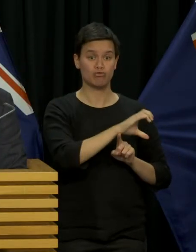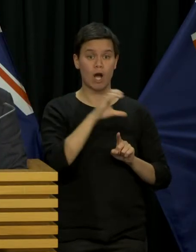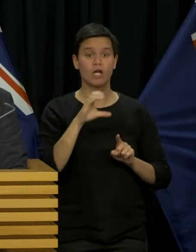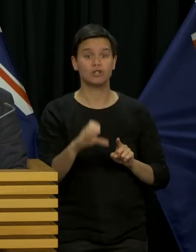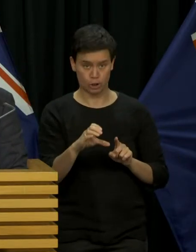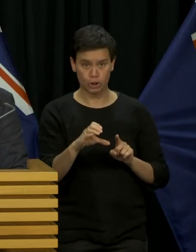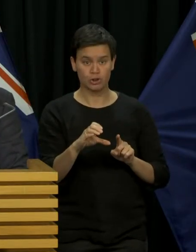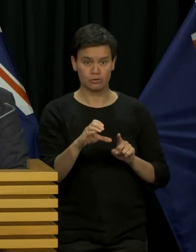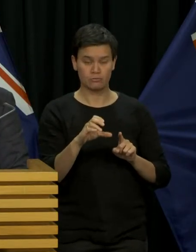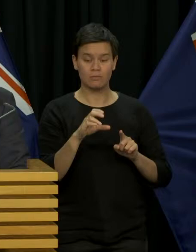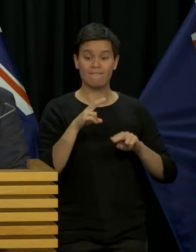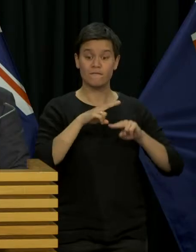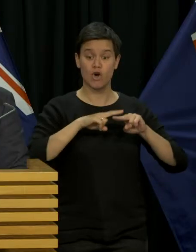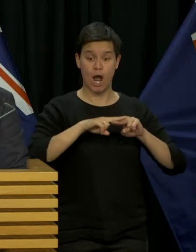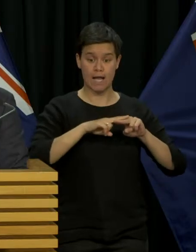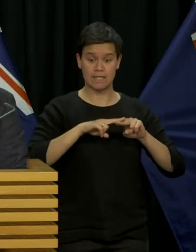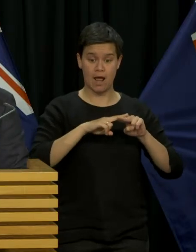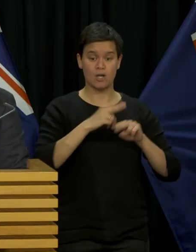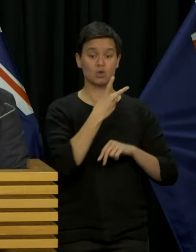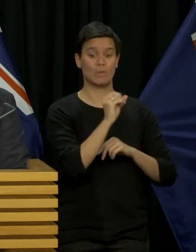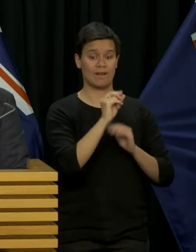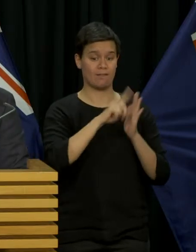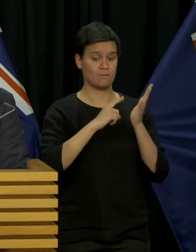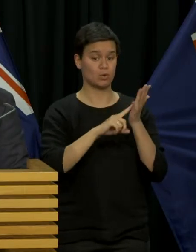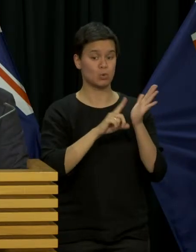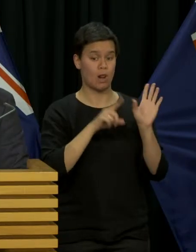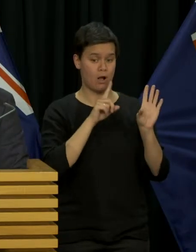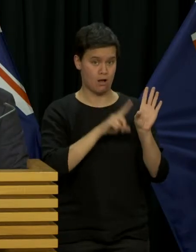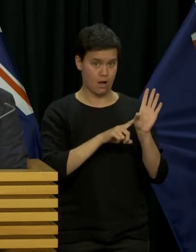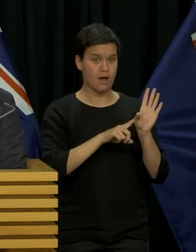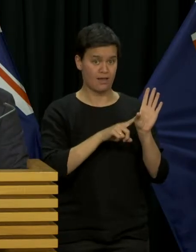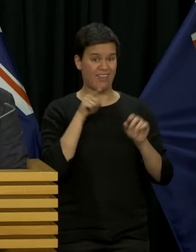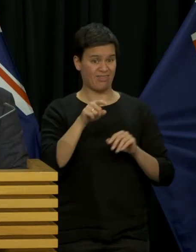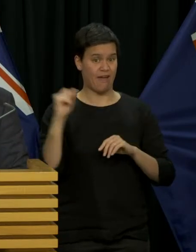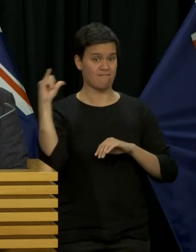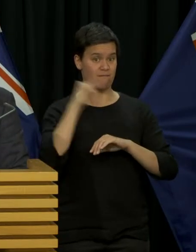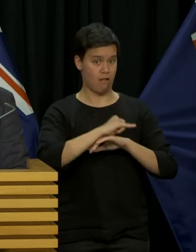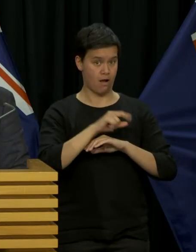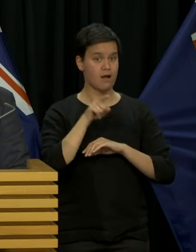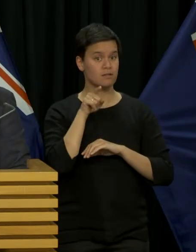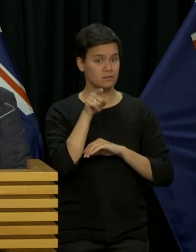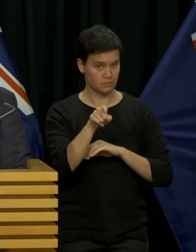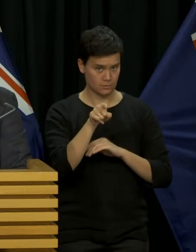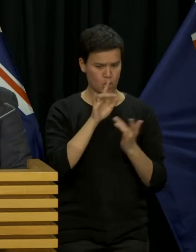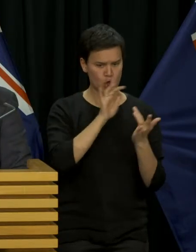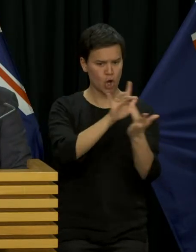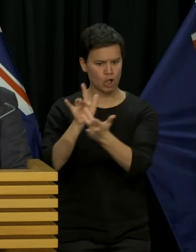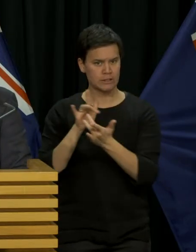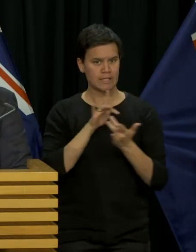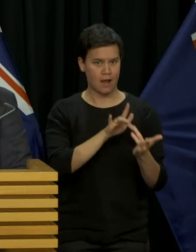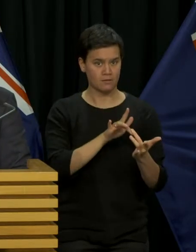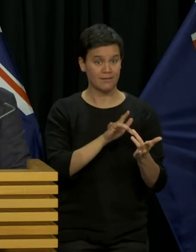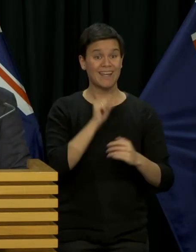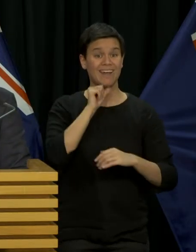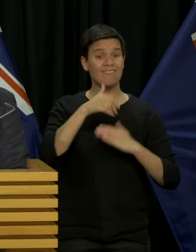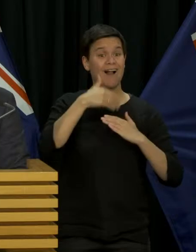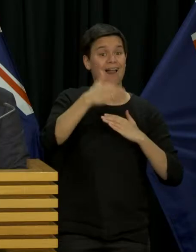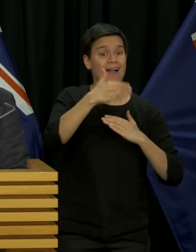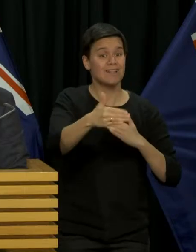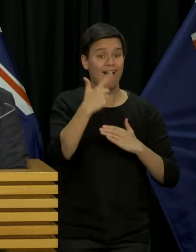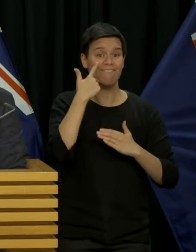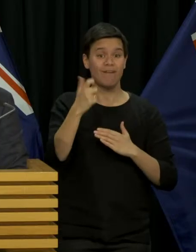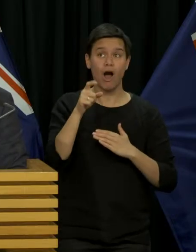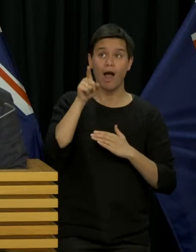are individuals who'd be considered to be close contacts should the case be found to have been infectious whilst in New Zealand.